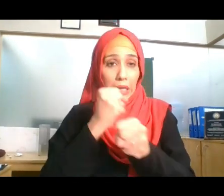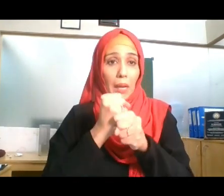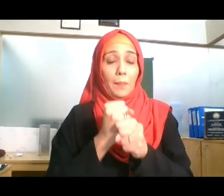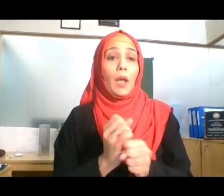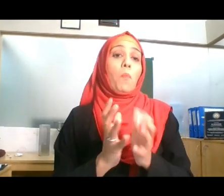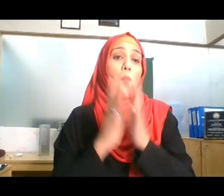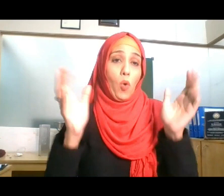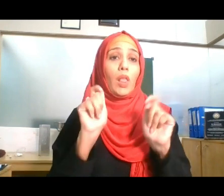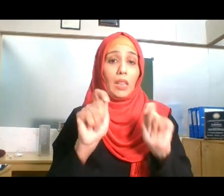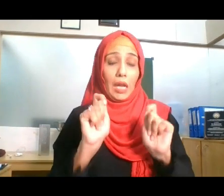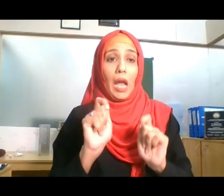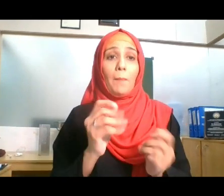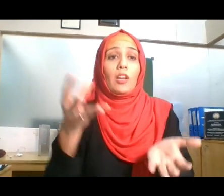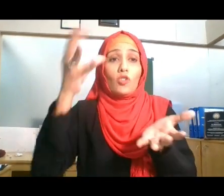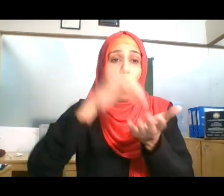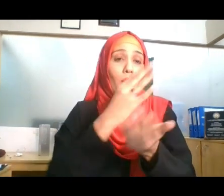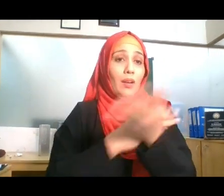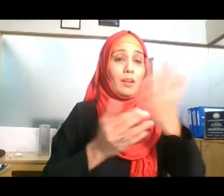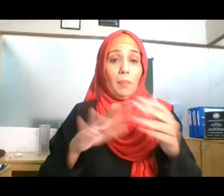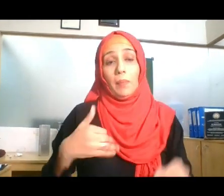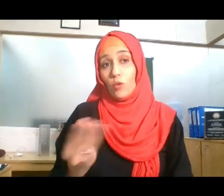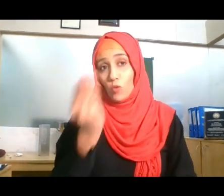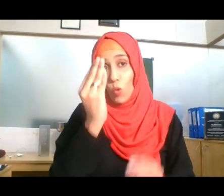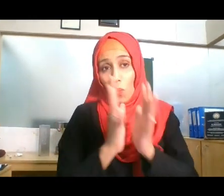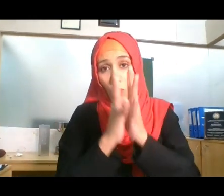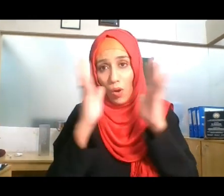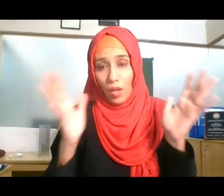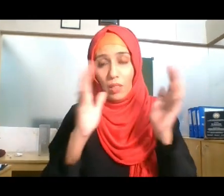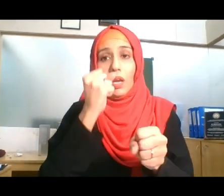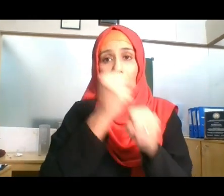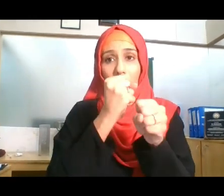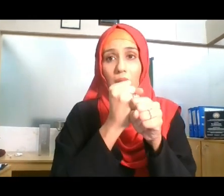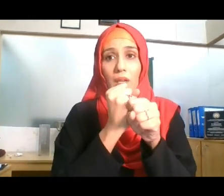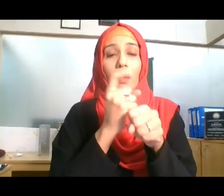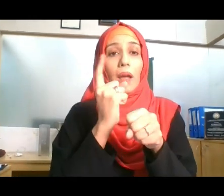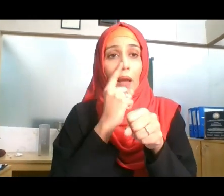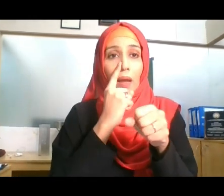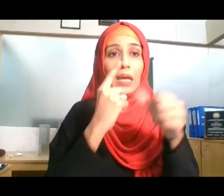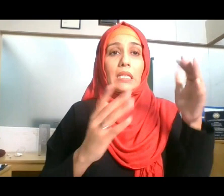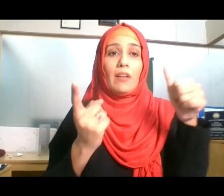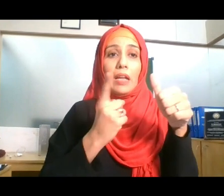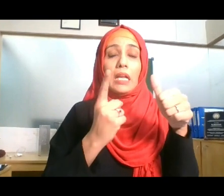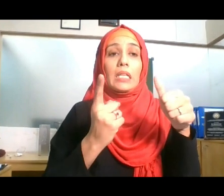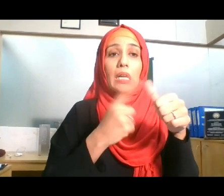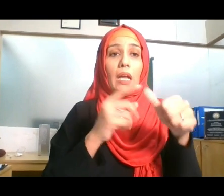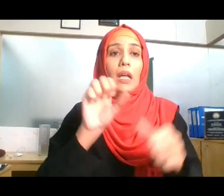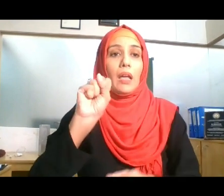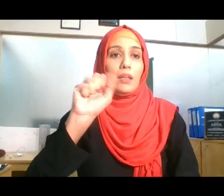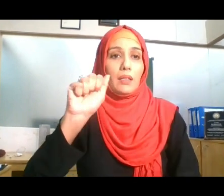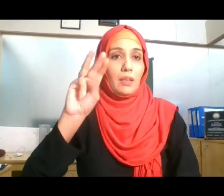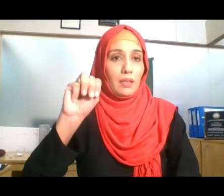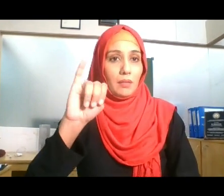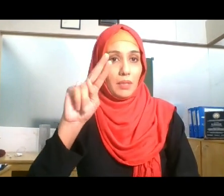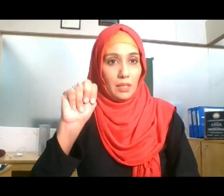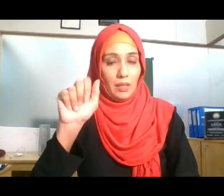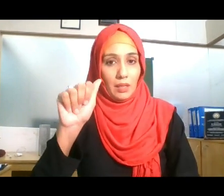in inclusion, and we are very grateful and thankful to the First Lady of Pakistan, Mrs. Samina Alvi, for joining